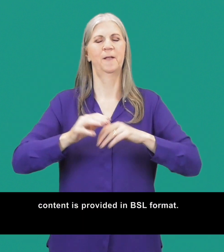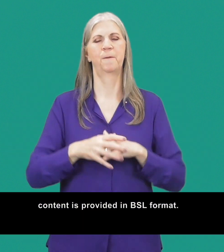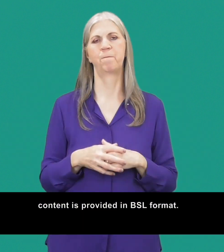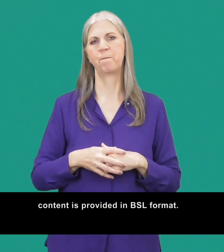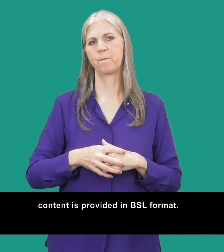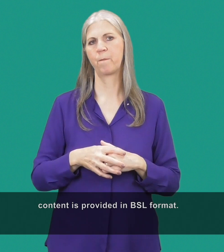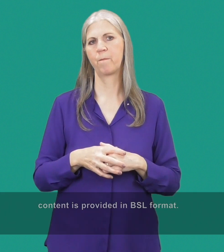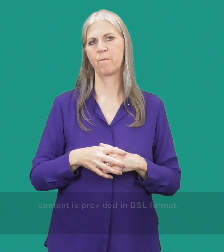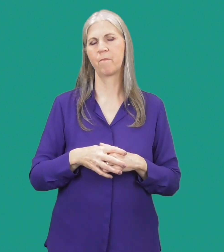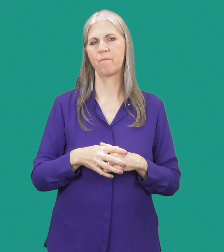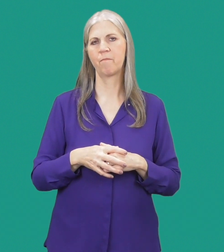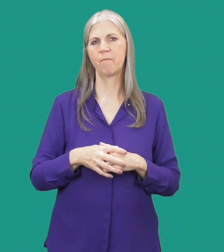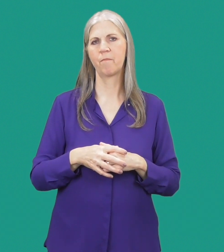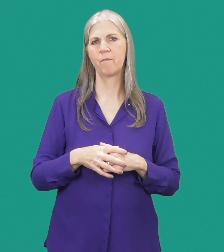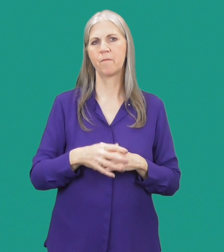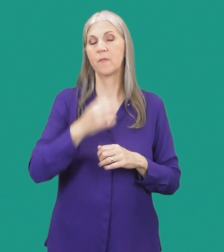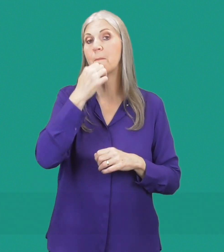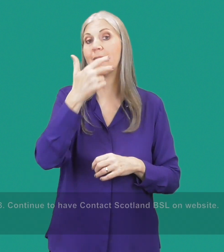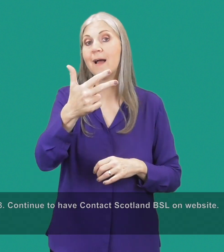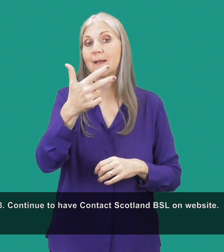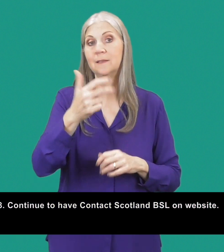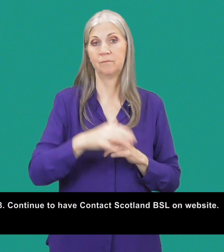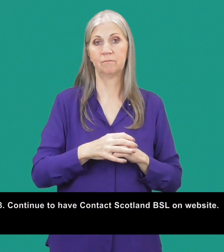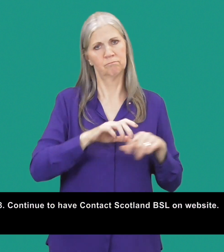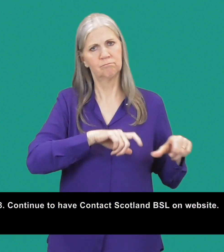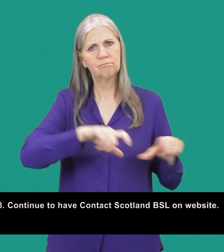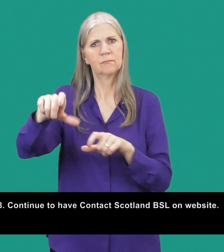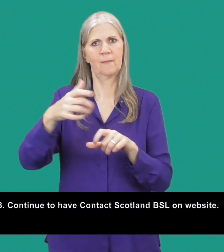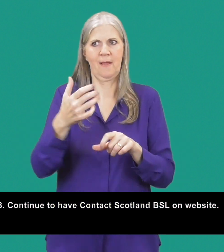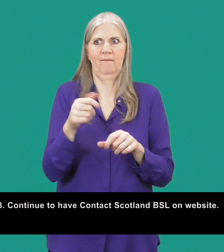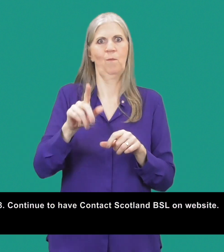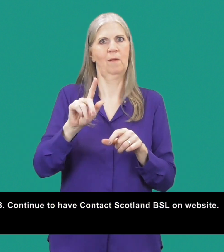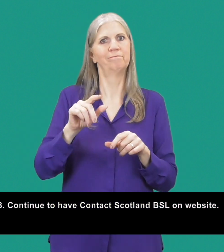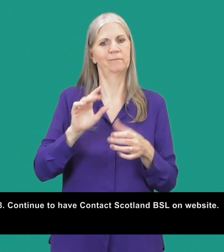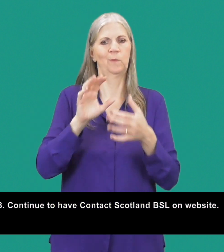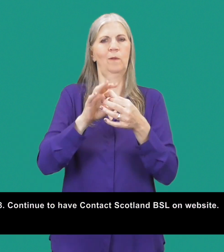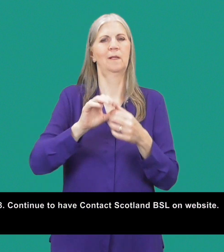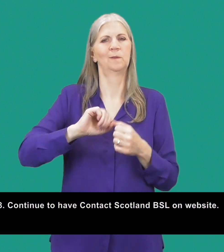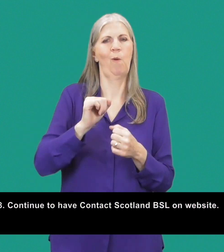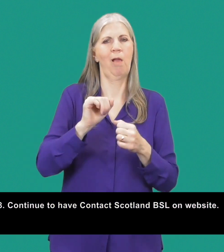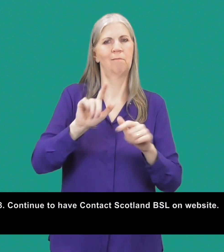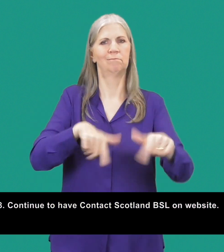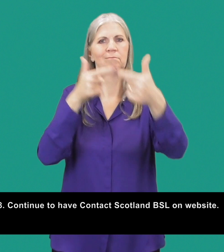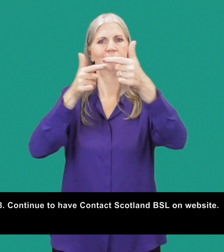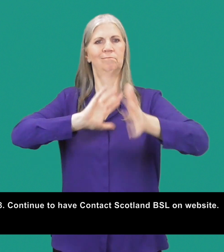Number 8. Continue to have Contact Scotland BSL on the website.